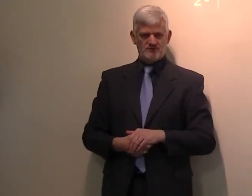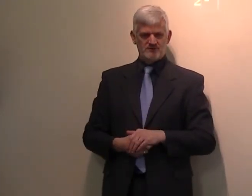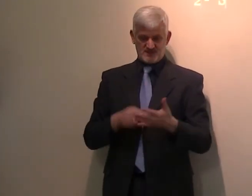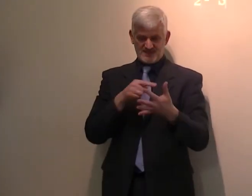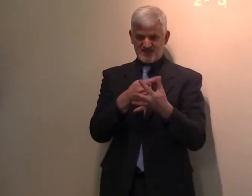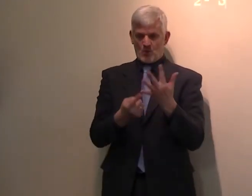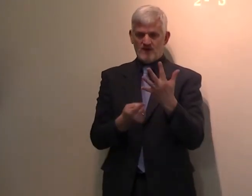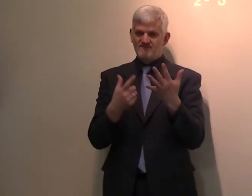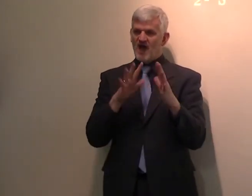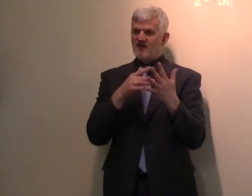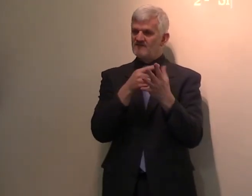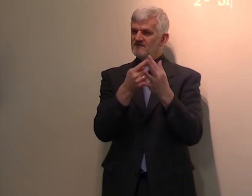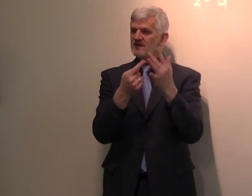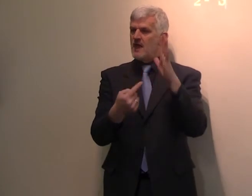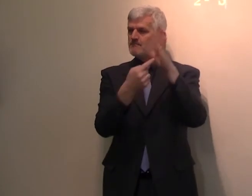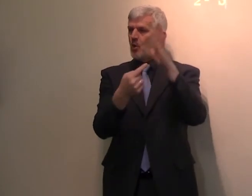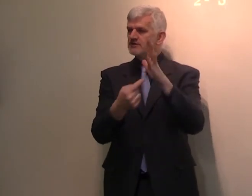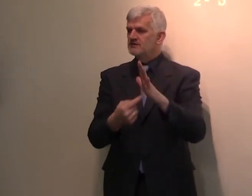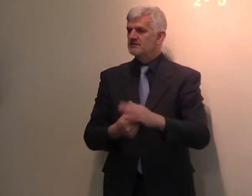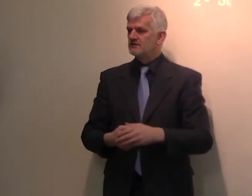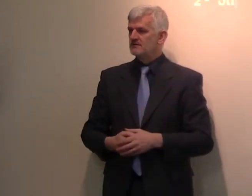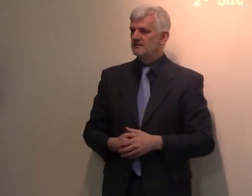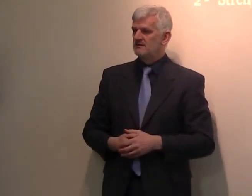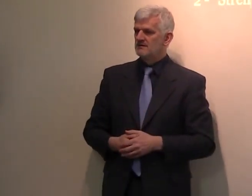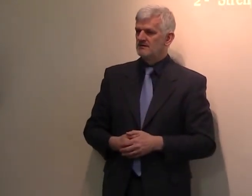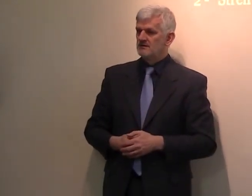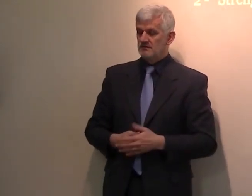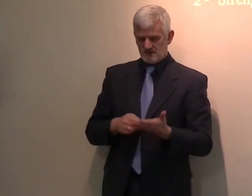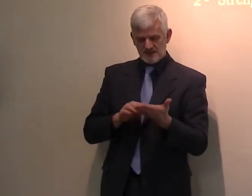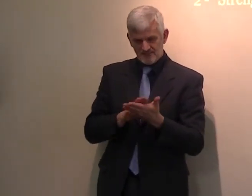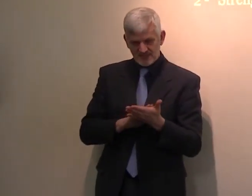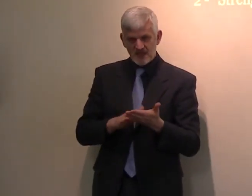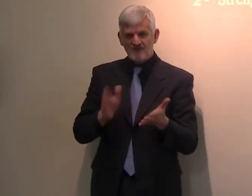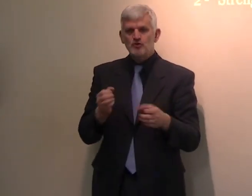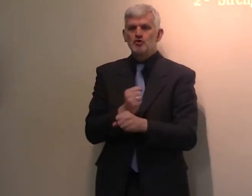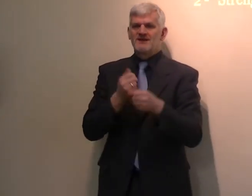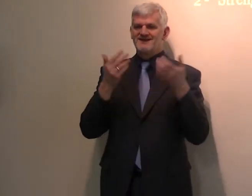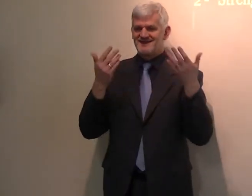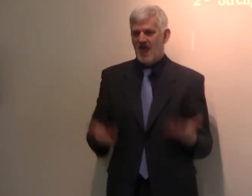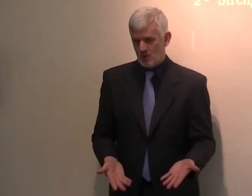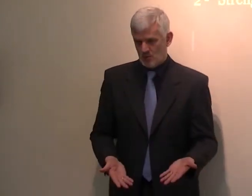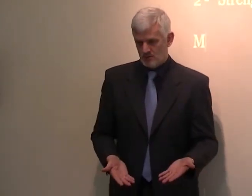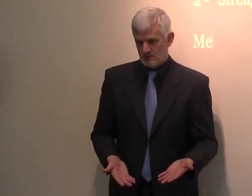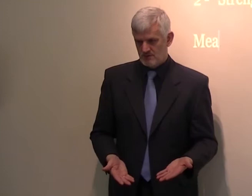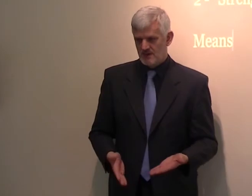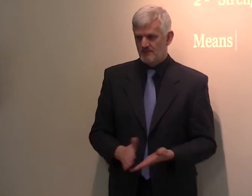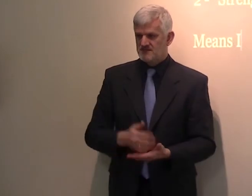imperative. And it's the imperative in the present tense, which means it's something we should be doing all the time. Not just